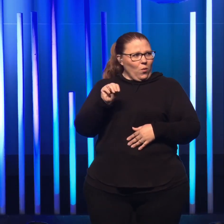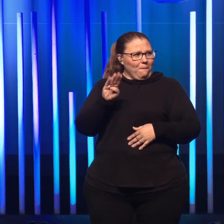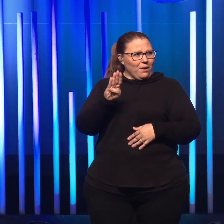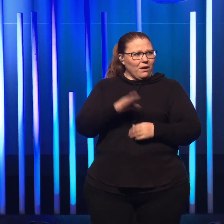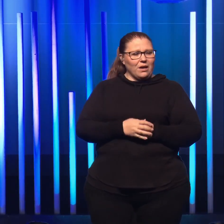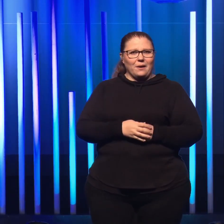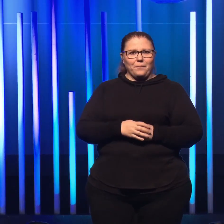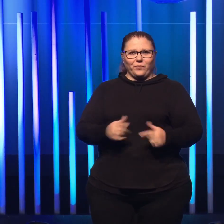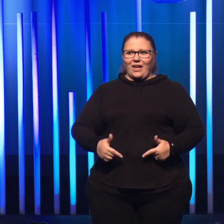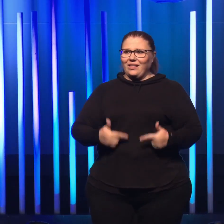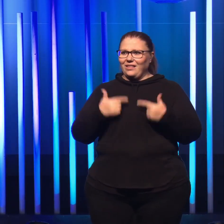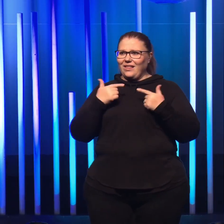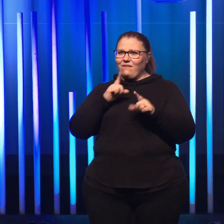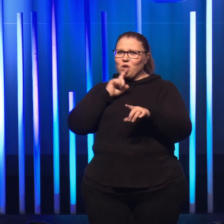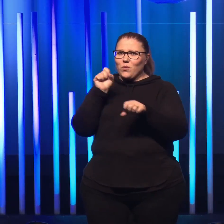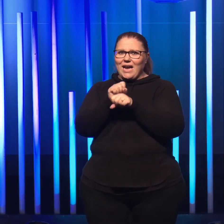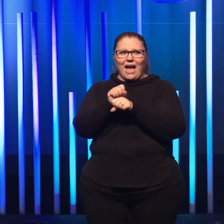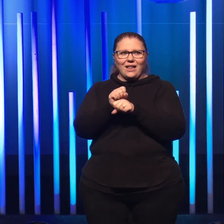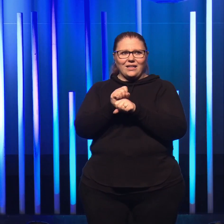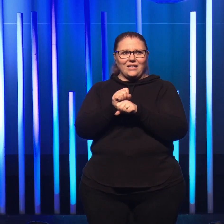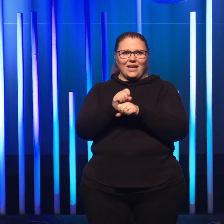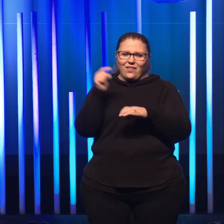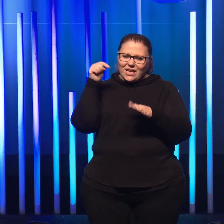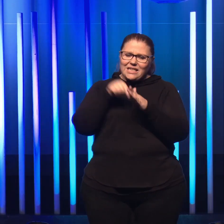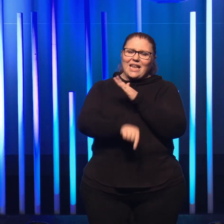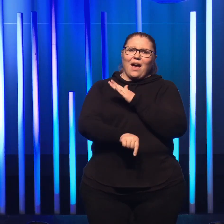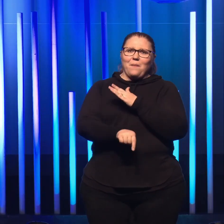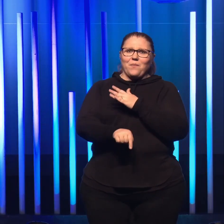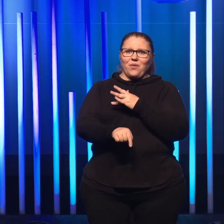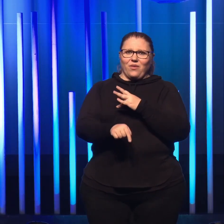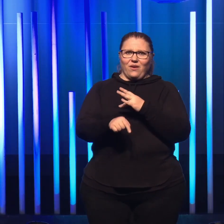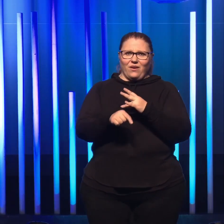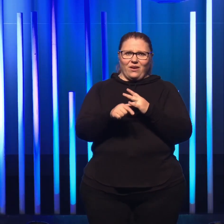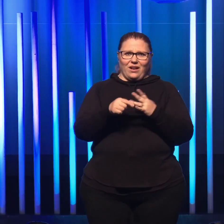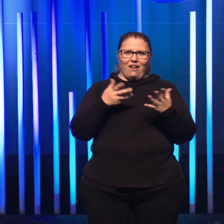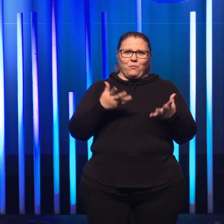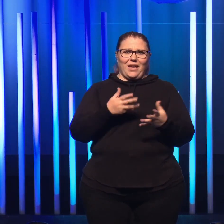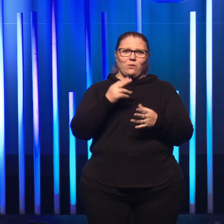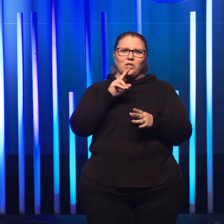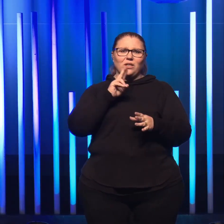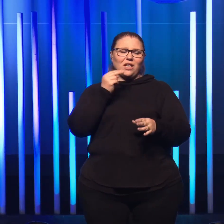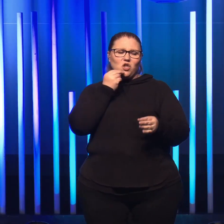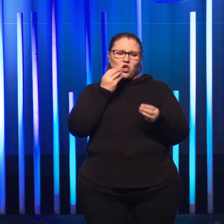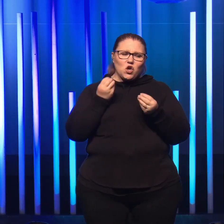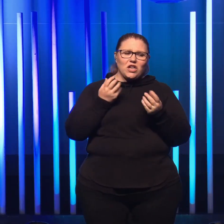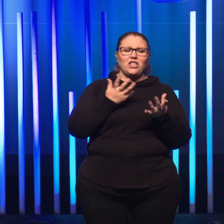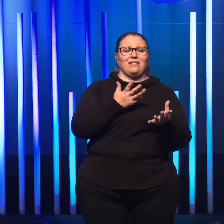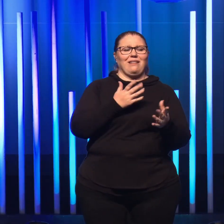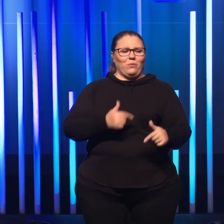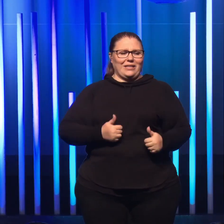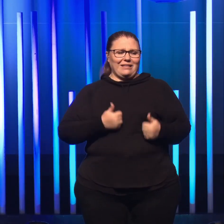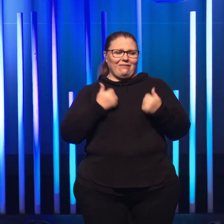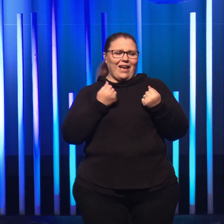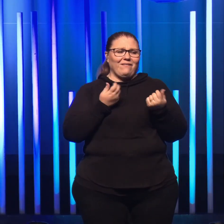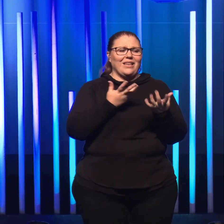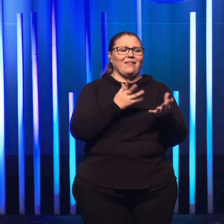this living reality, this depth of being was nourishing, it was life-giving, it was